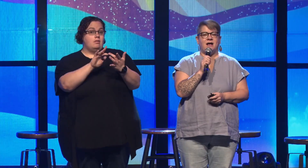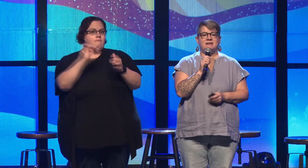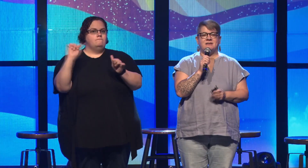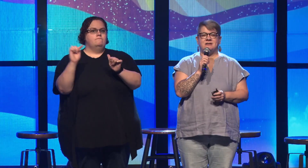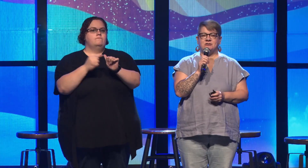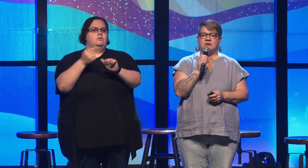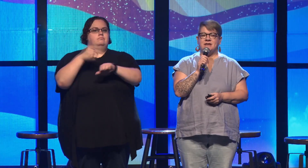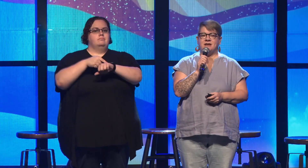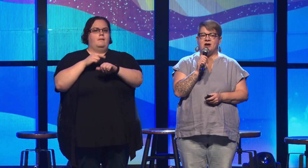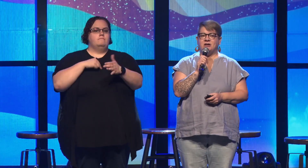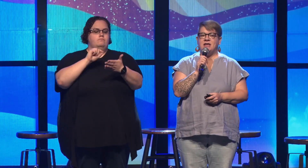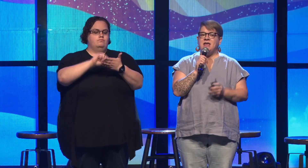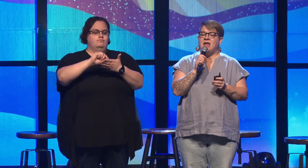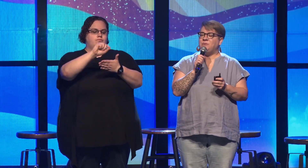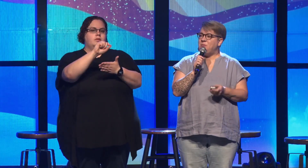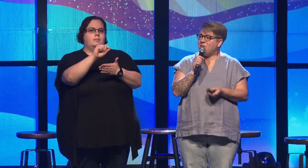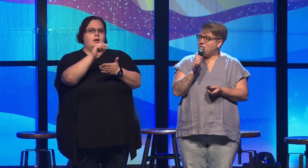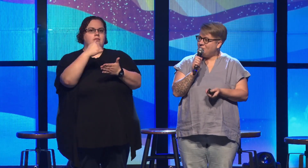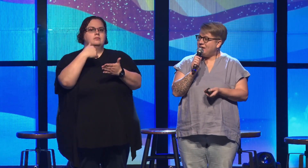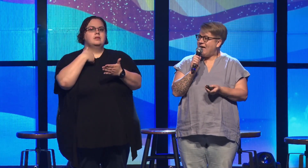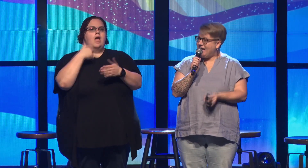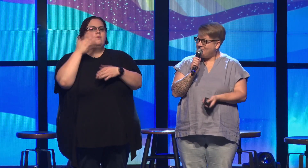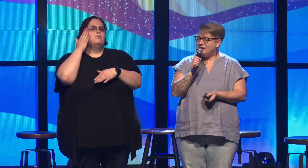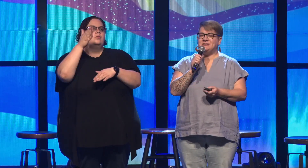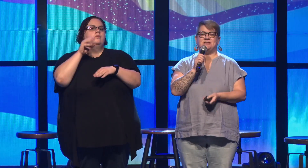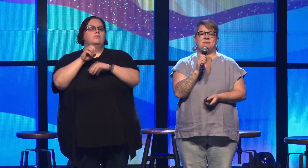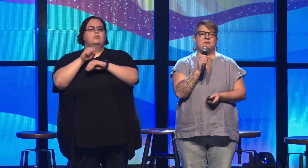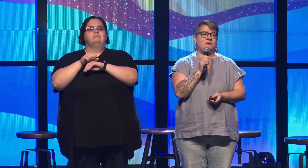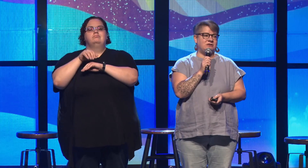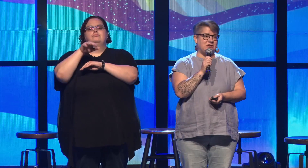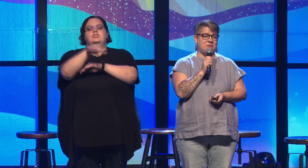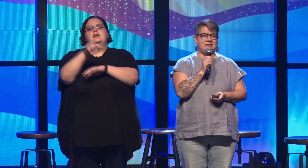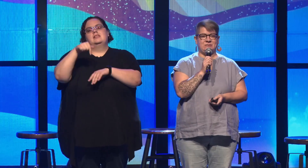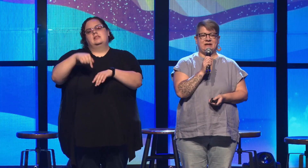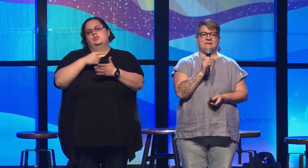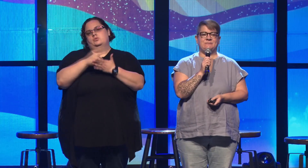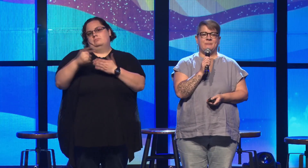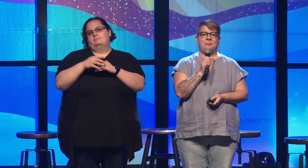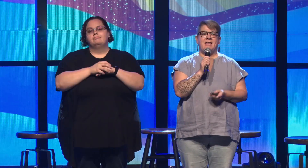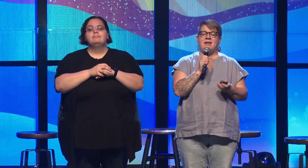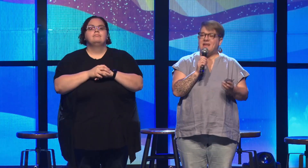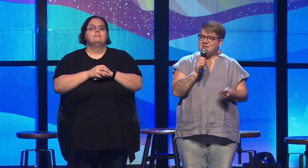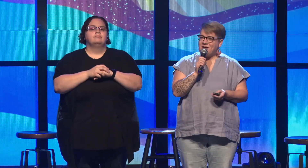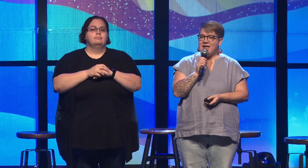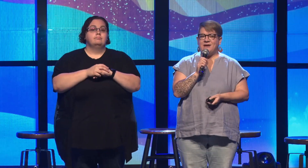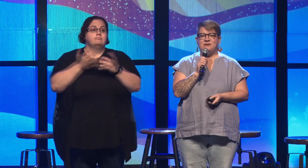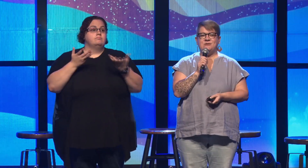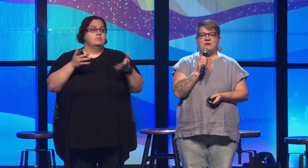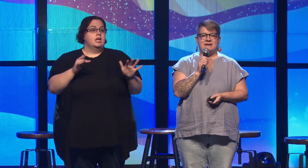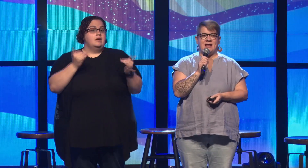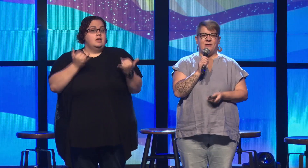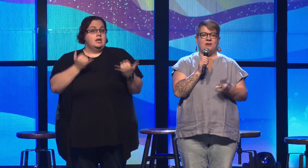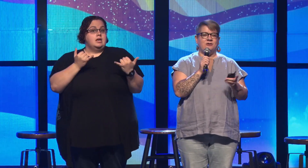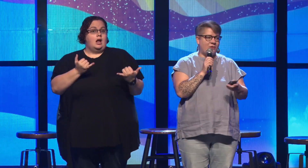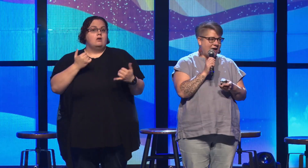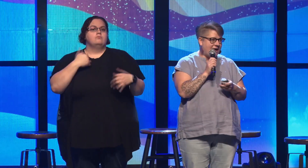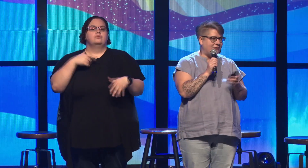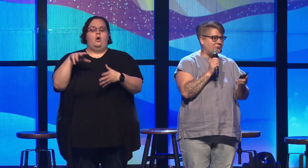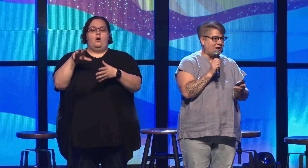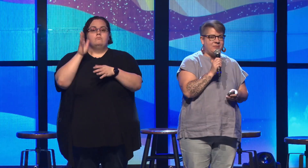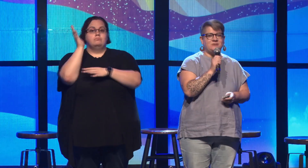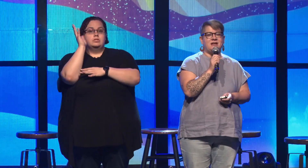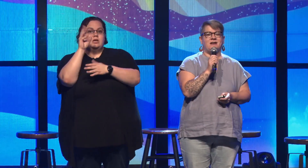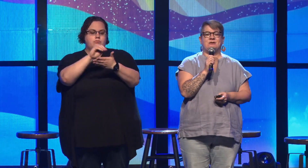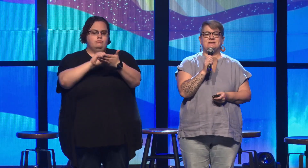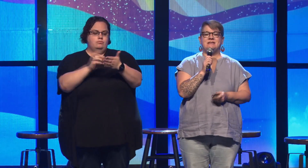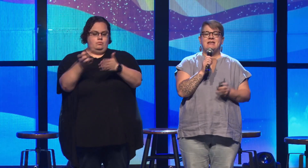that box on the digital Connect card, and we will be happy to ship a book to you this week. That's all I have for you right now. Go ahead and